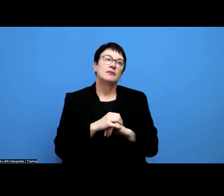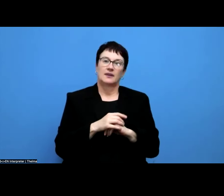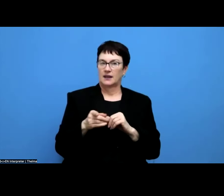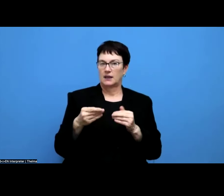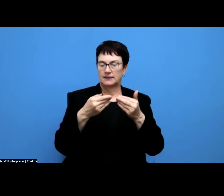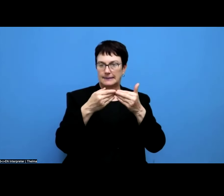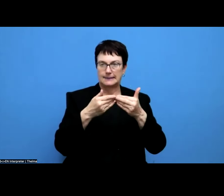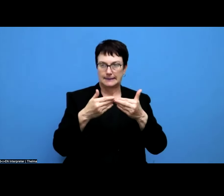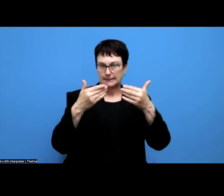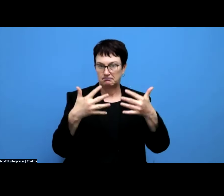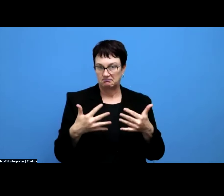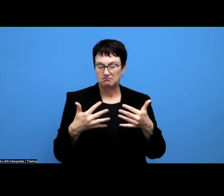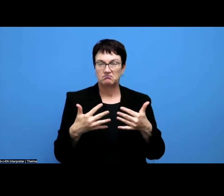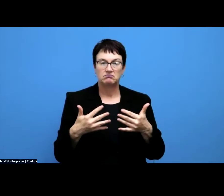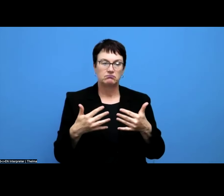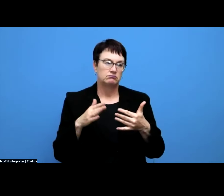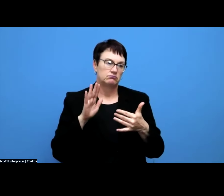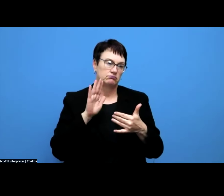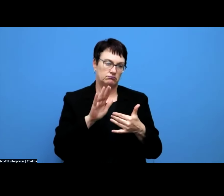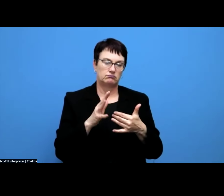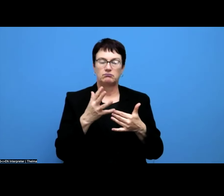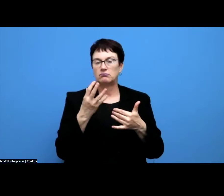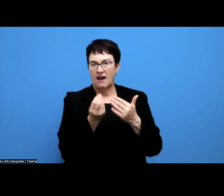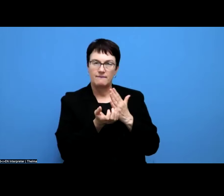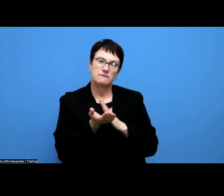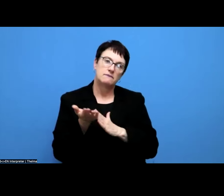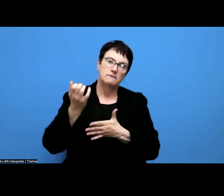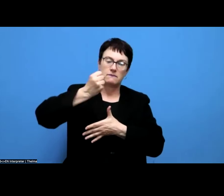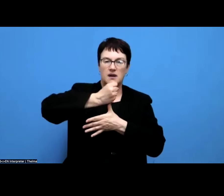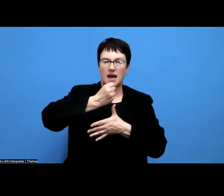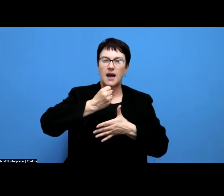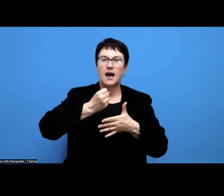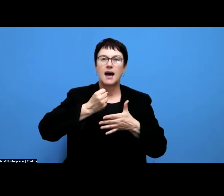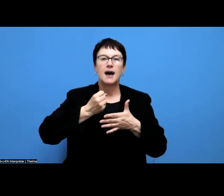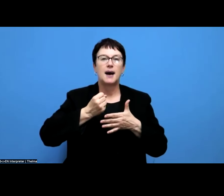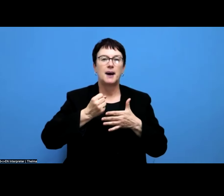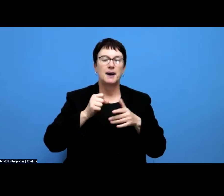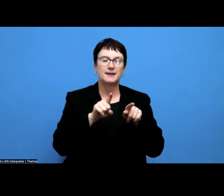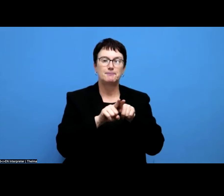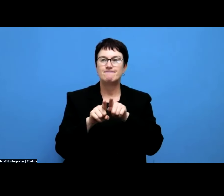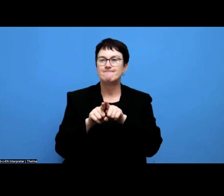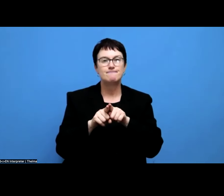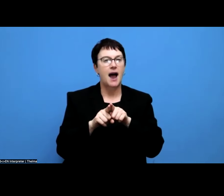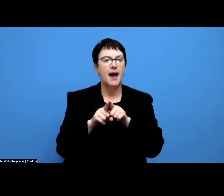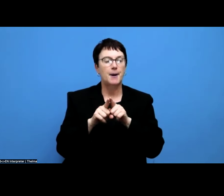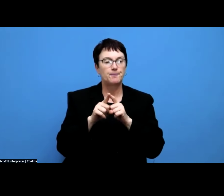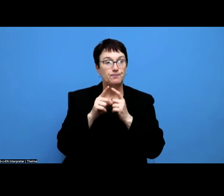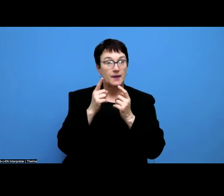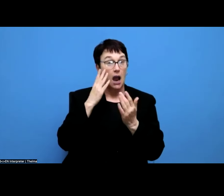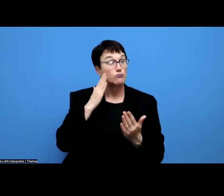better agenda, that is a bottom up, economic